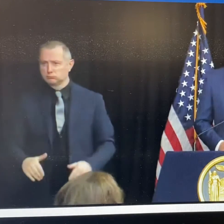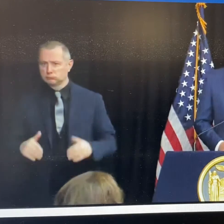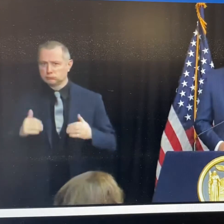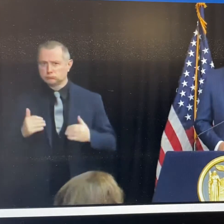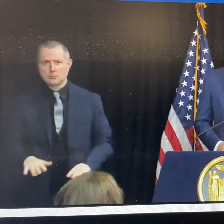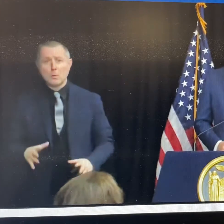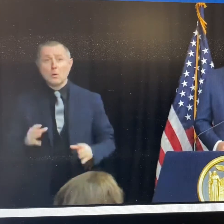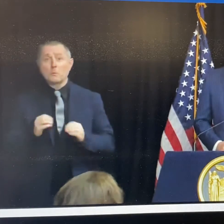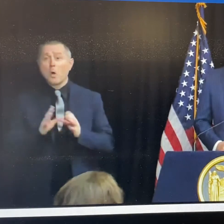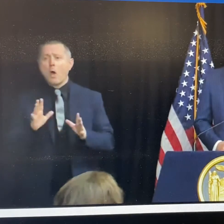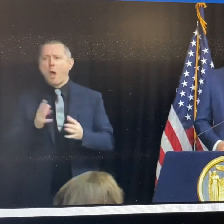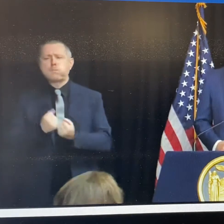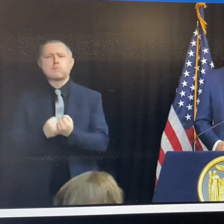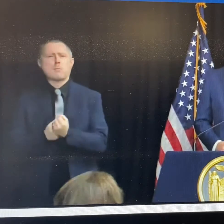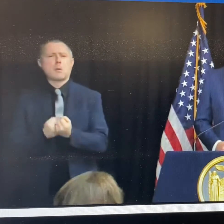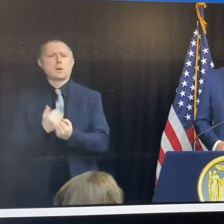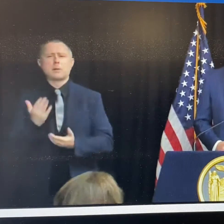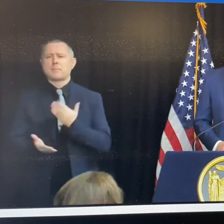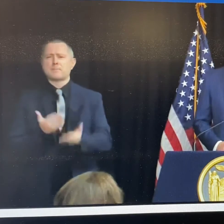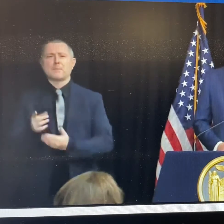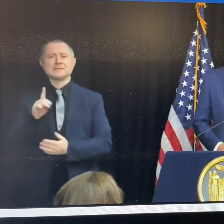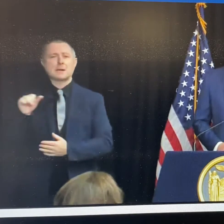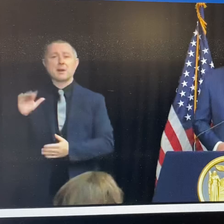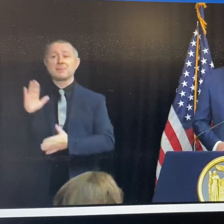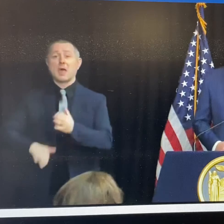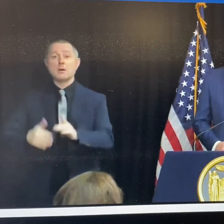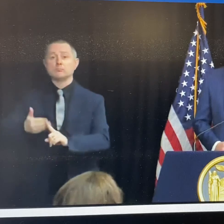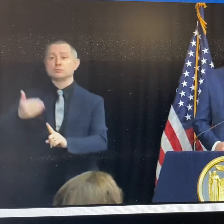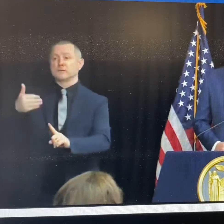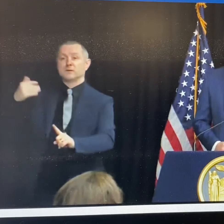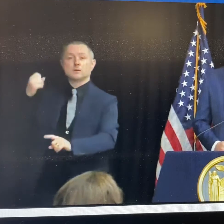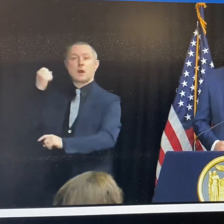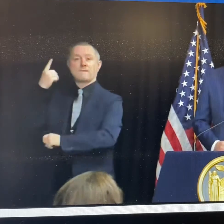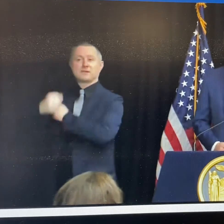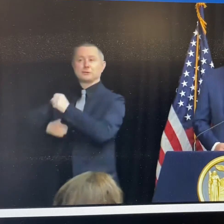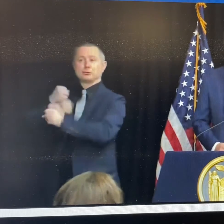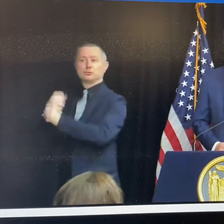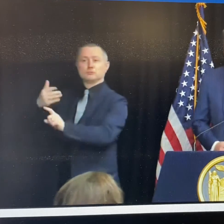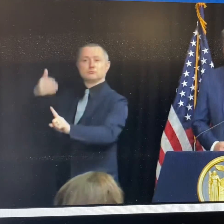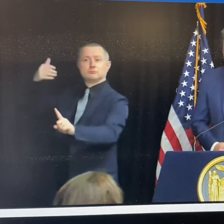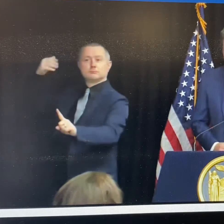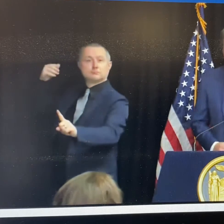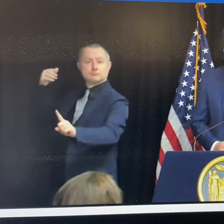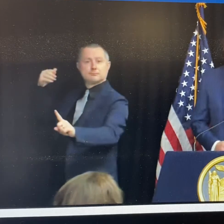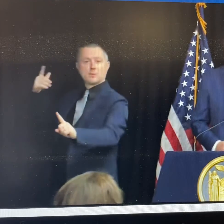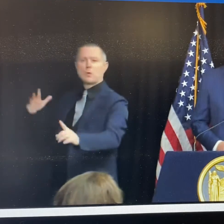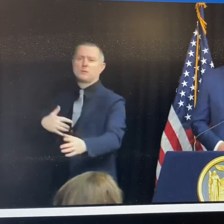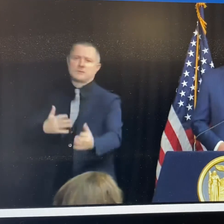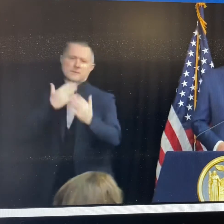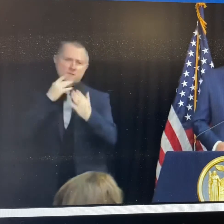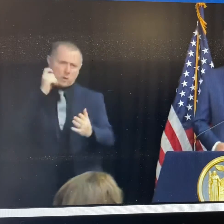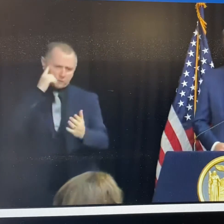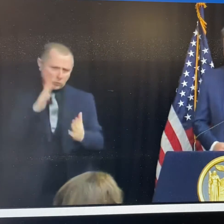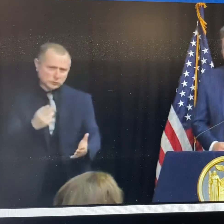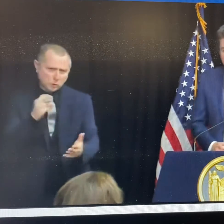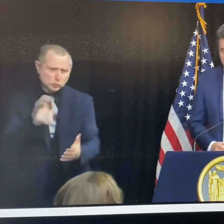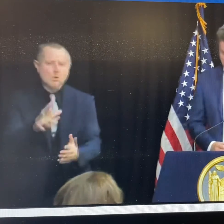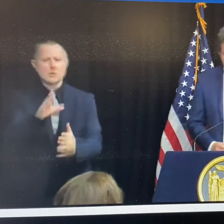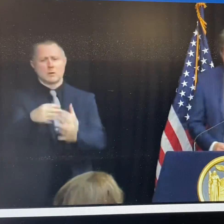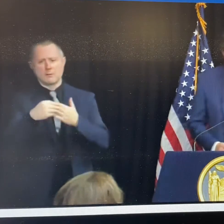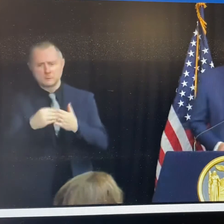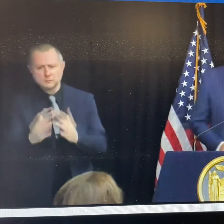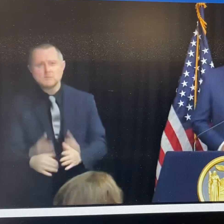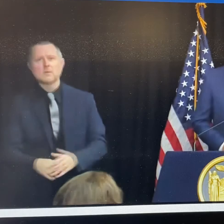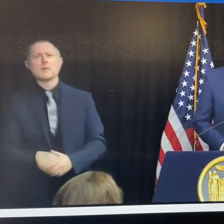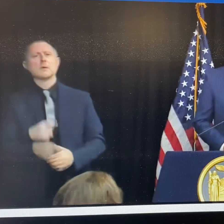disability community than the prior 11 years that we saw. And so I thank you, Governor Hochul, for your leadership on this and so many